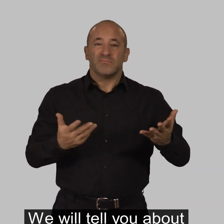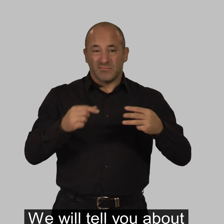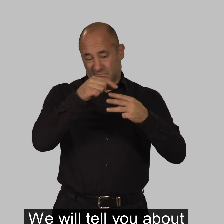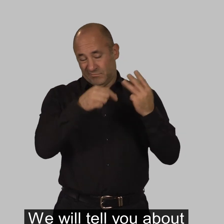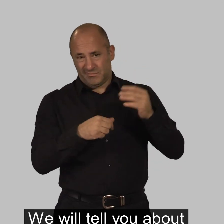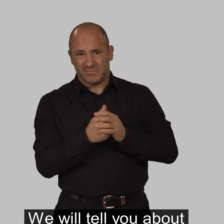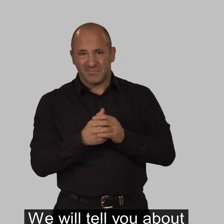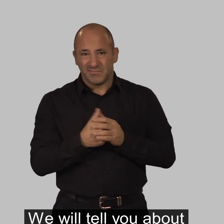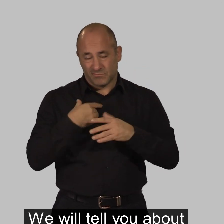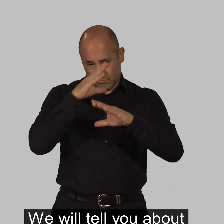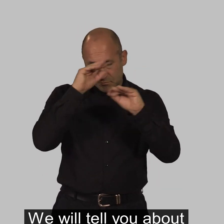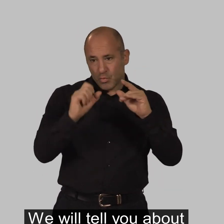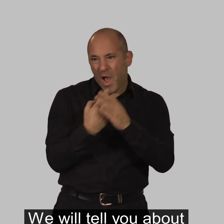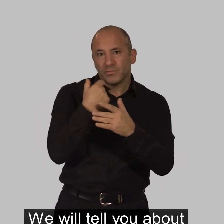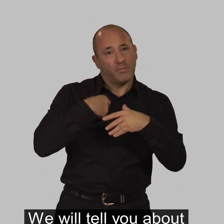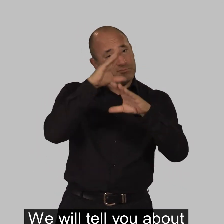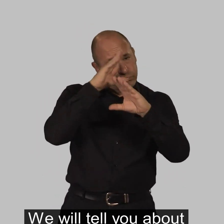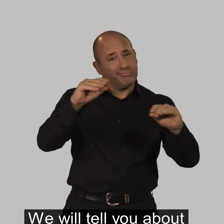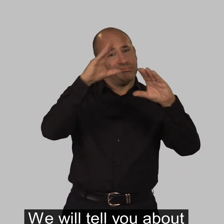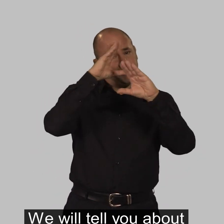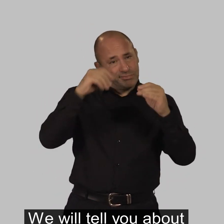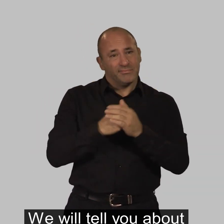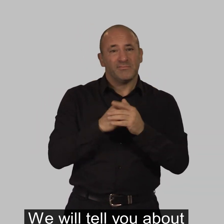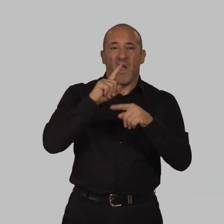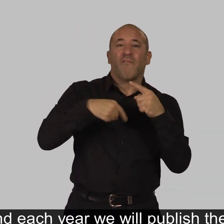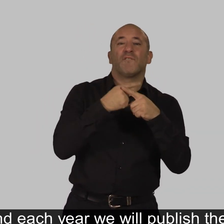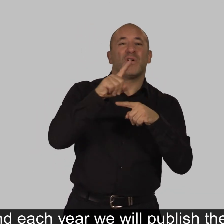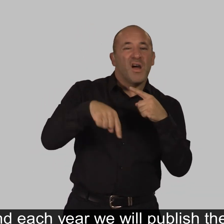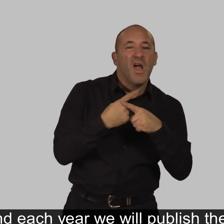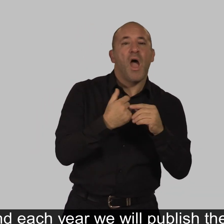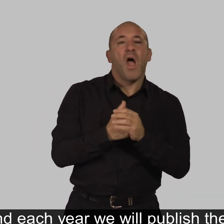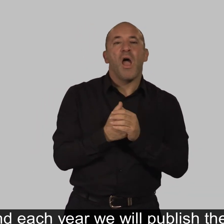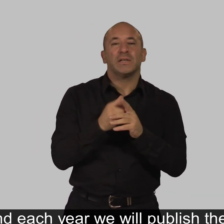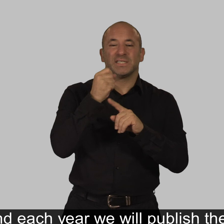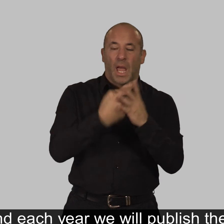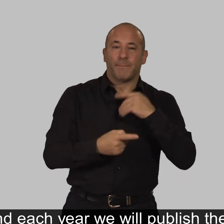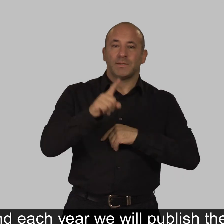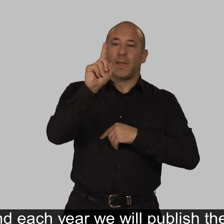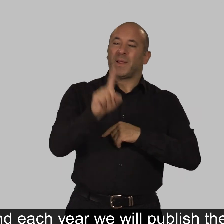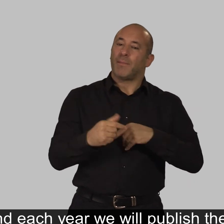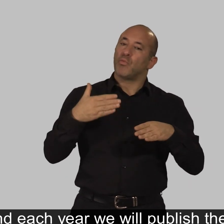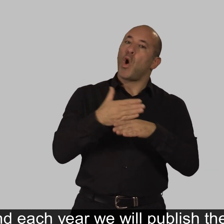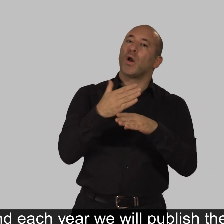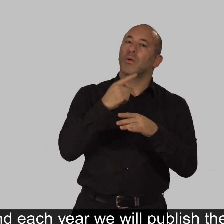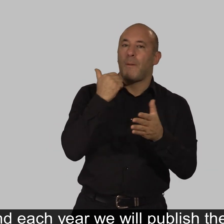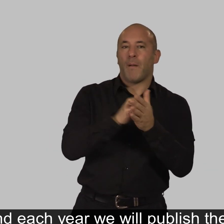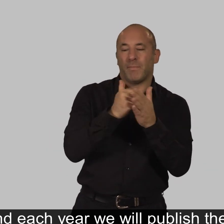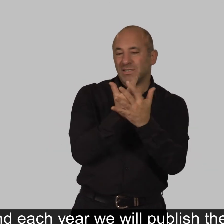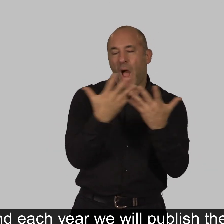We will tell you about the results of our work, and each year we will publish the numbers of disabled